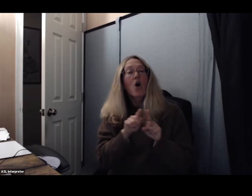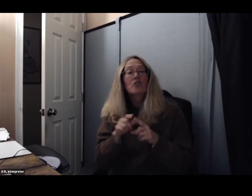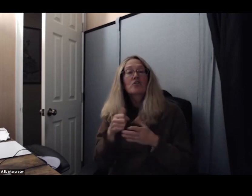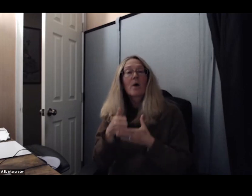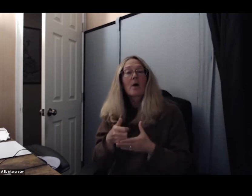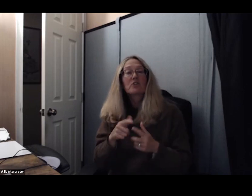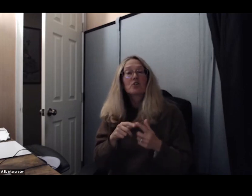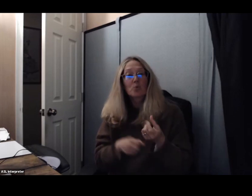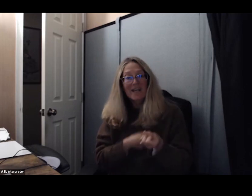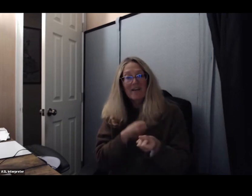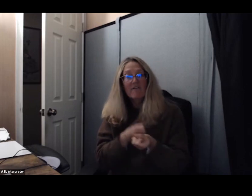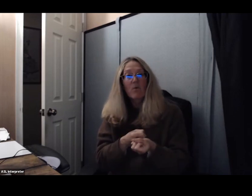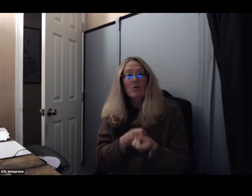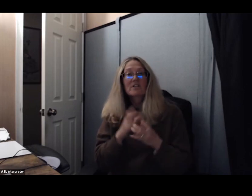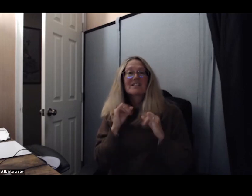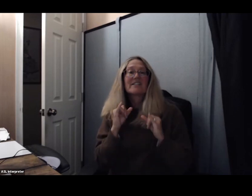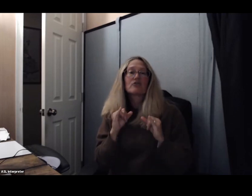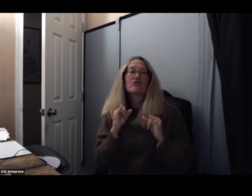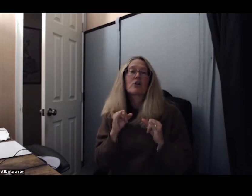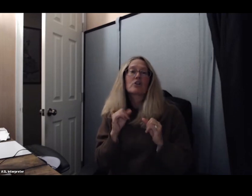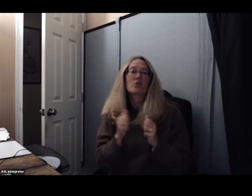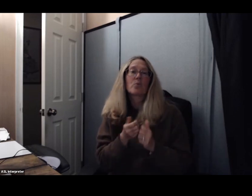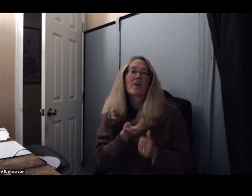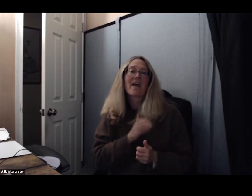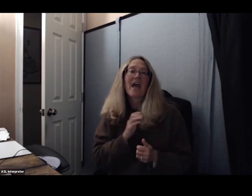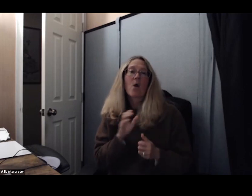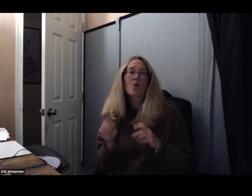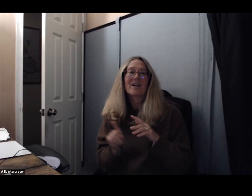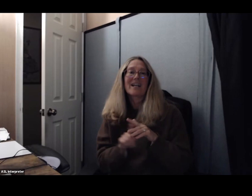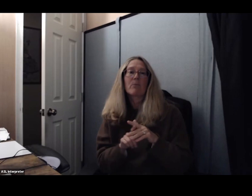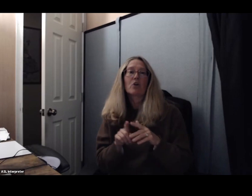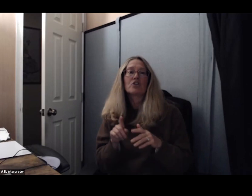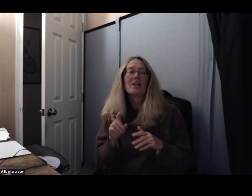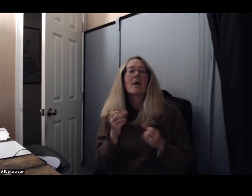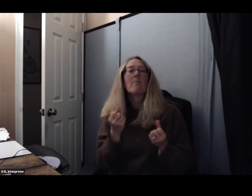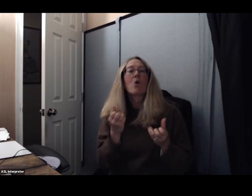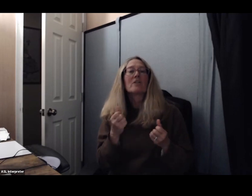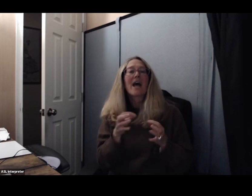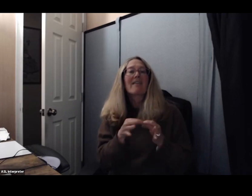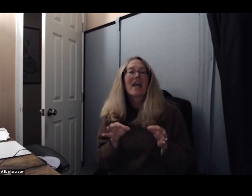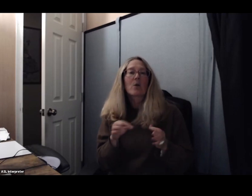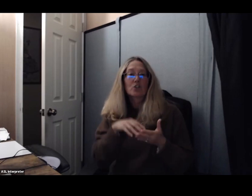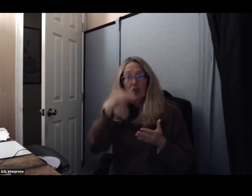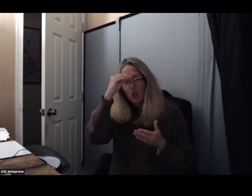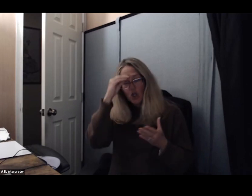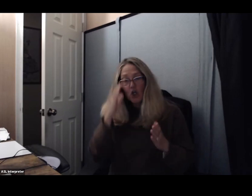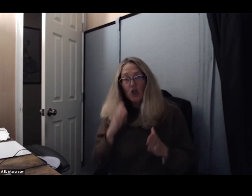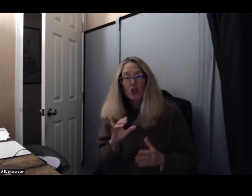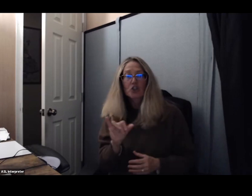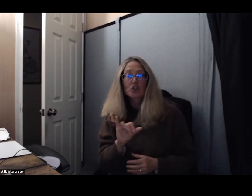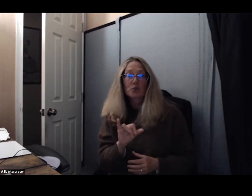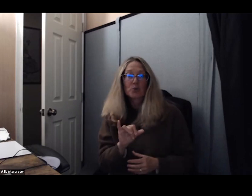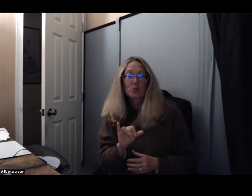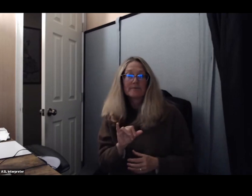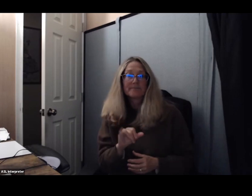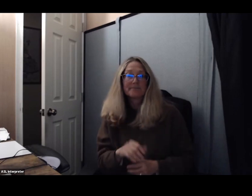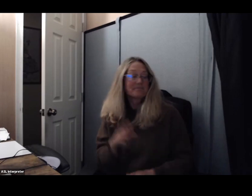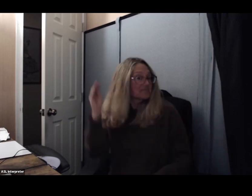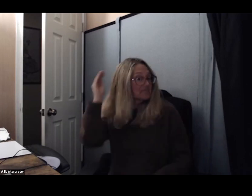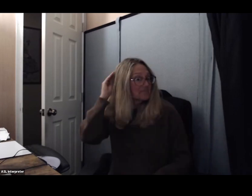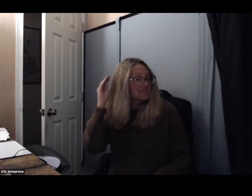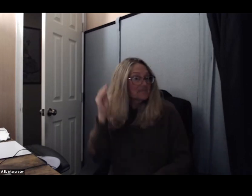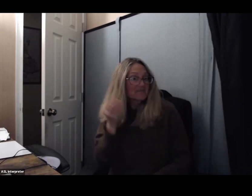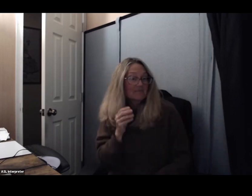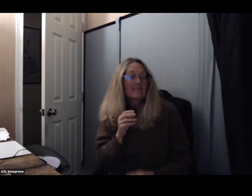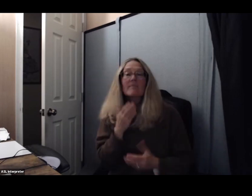helps to reinforce our instruction with our emerging multilingual learners. So that's something to keep in mind as well. Okay,